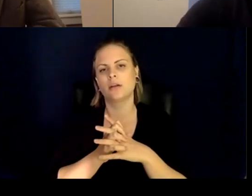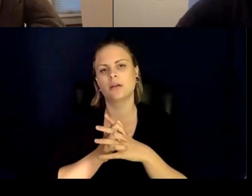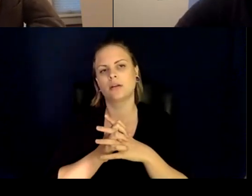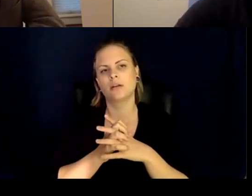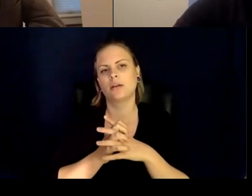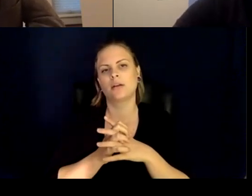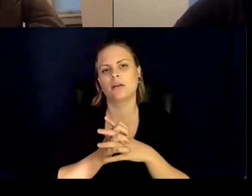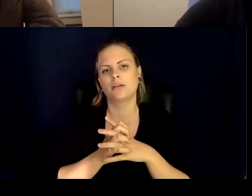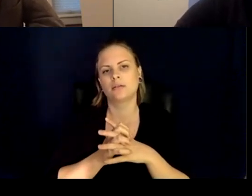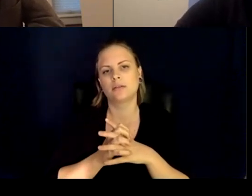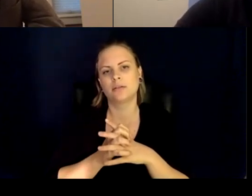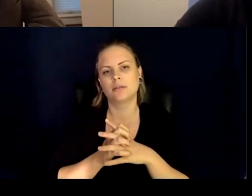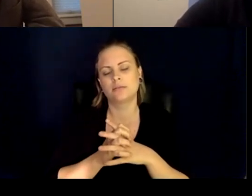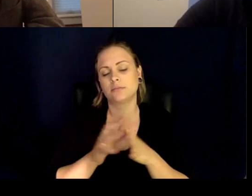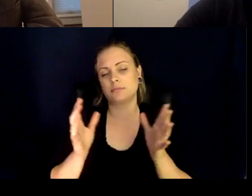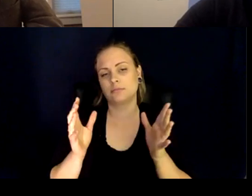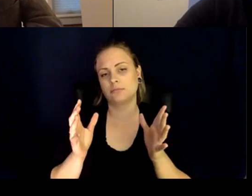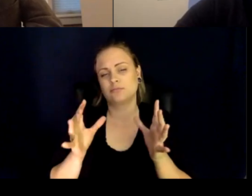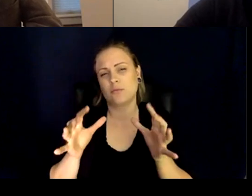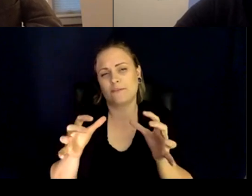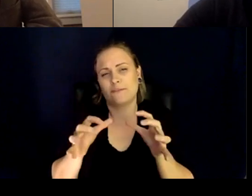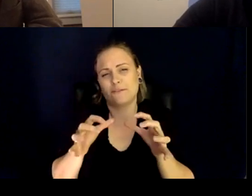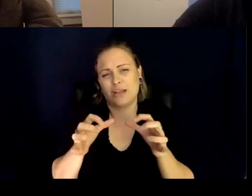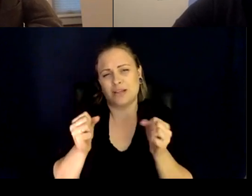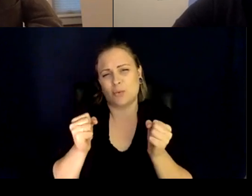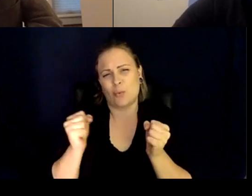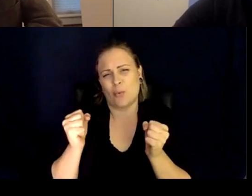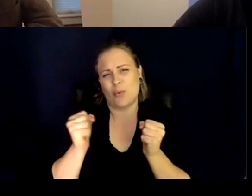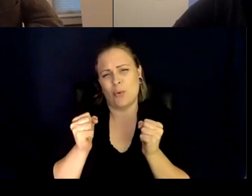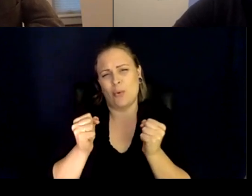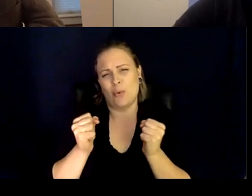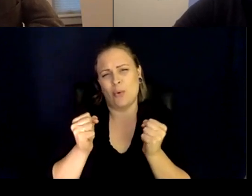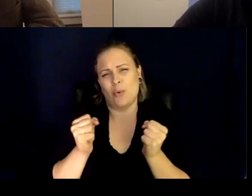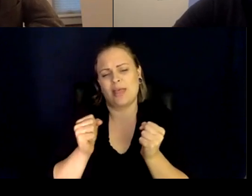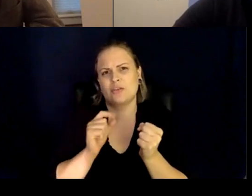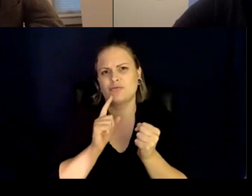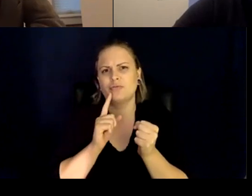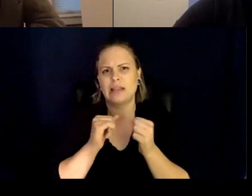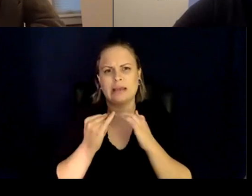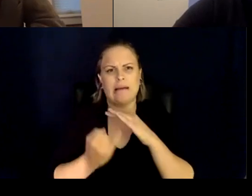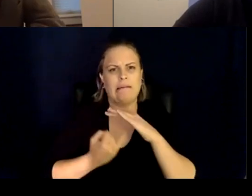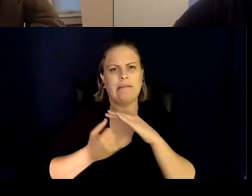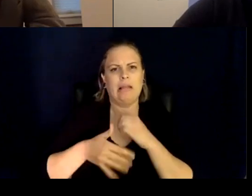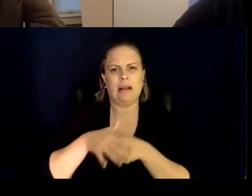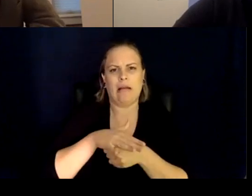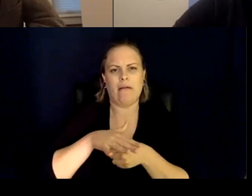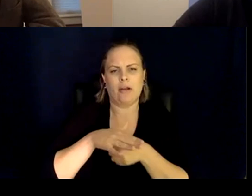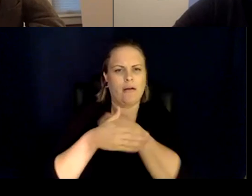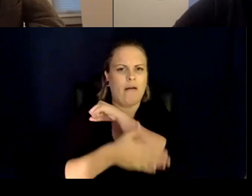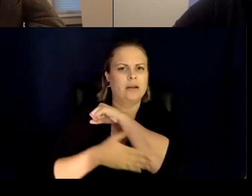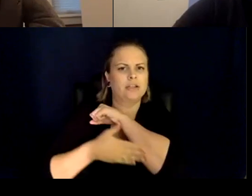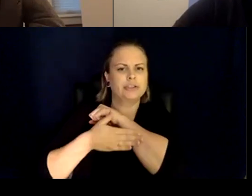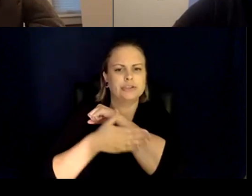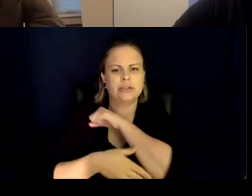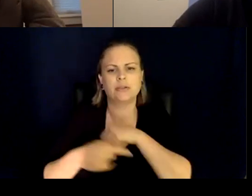It was downright freezing up high, and this is a very remote area. And I came across people